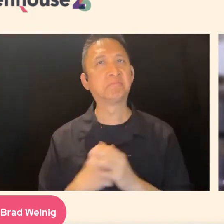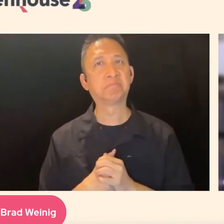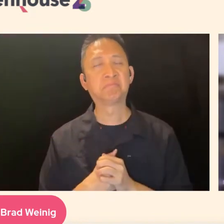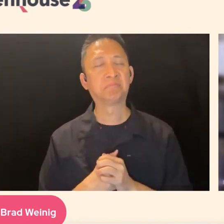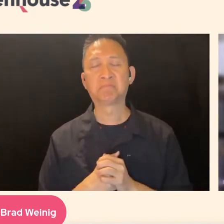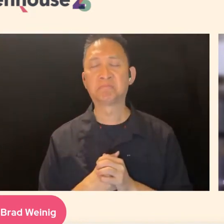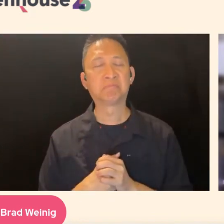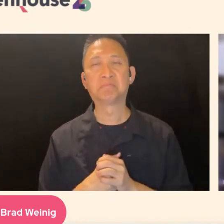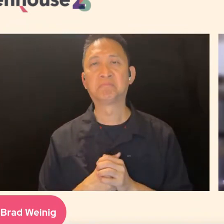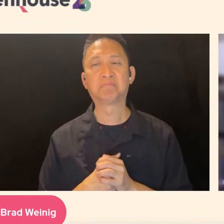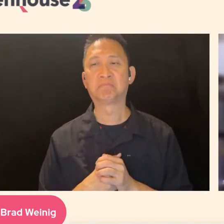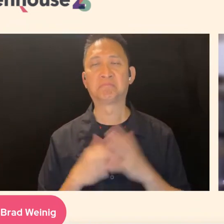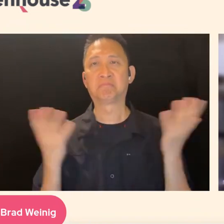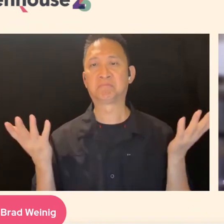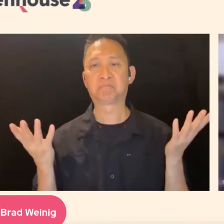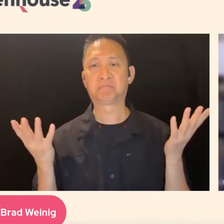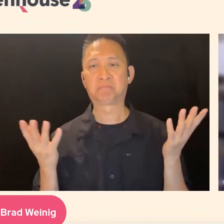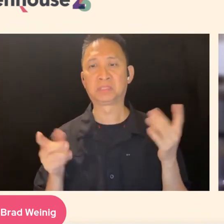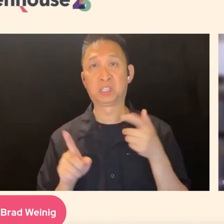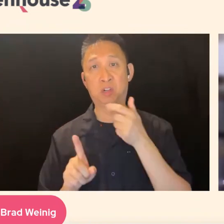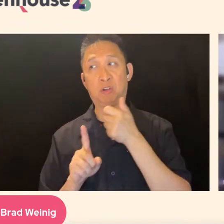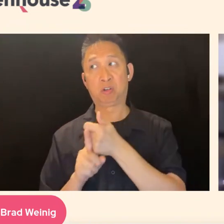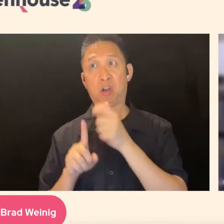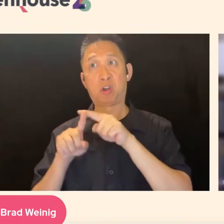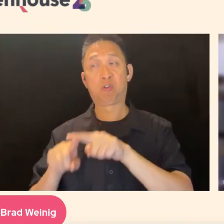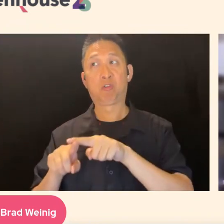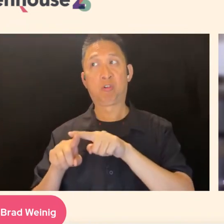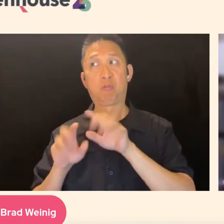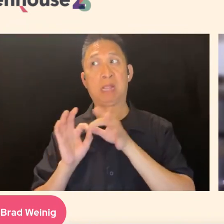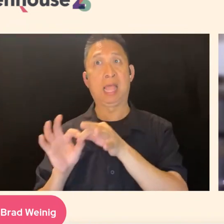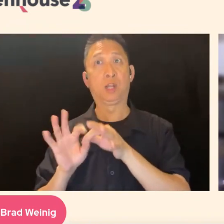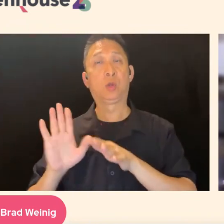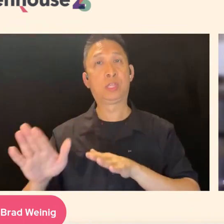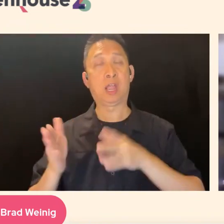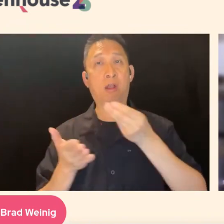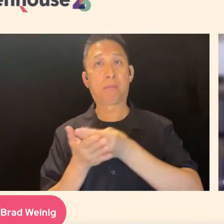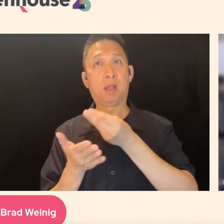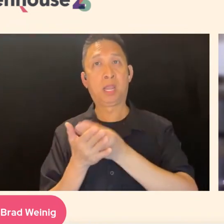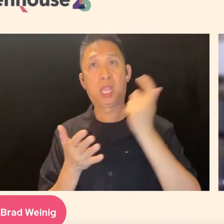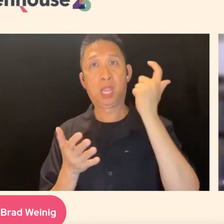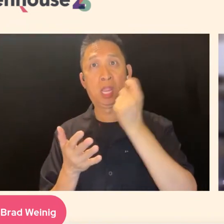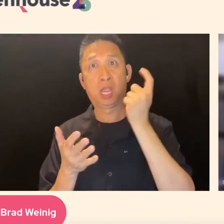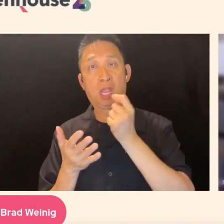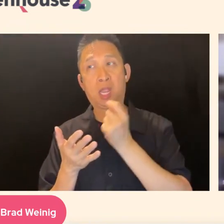there are not income or rent restrictions. Um,